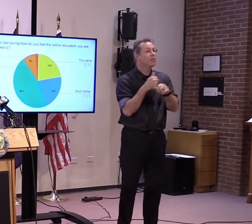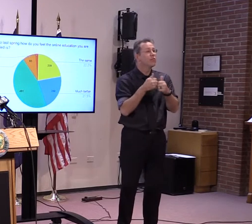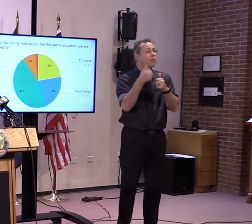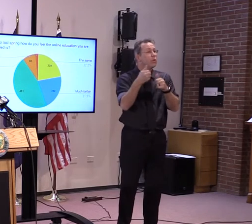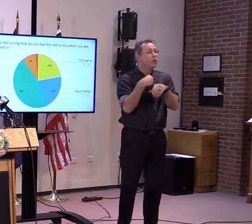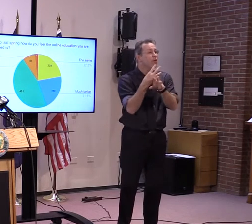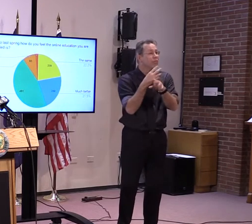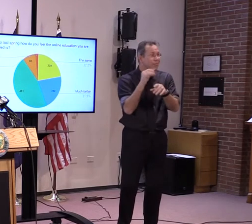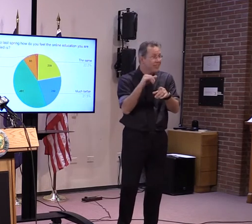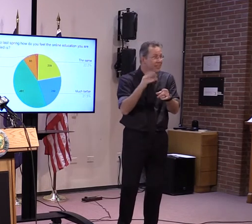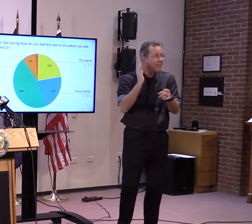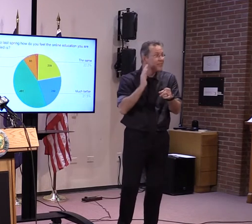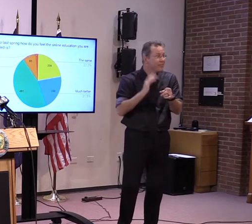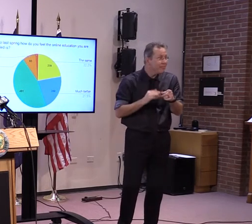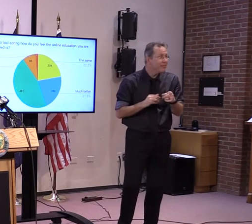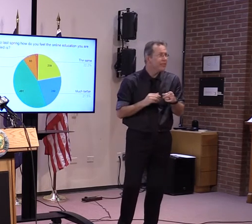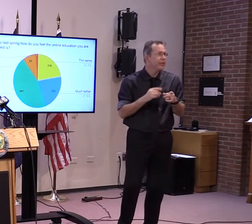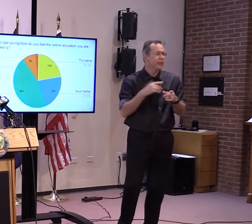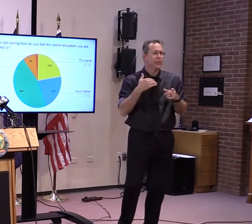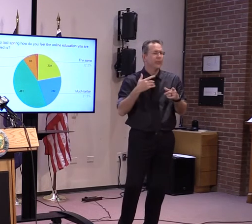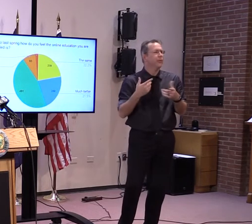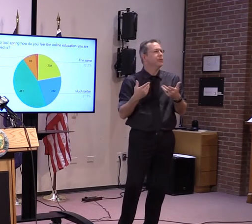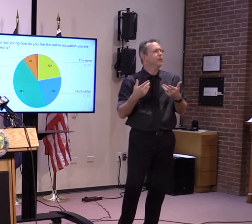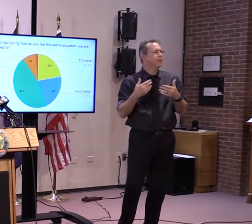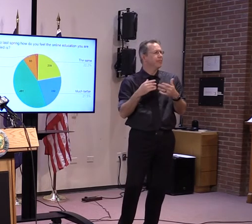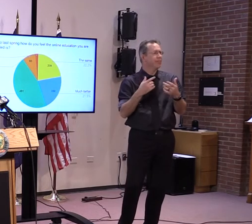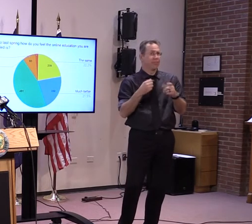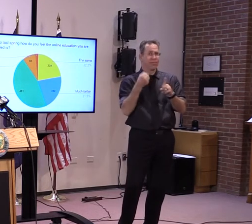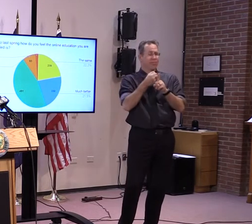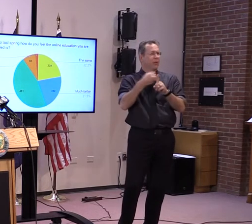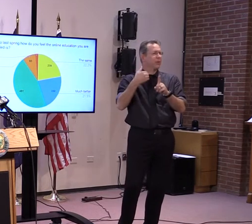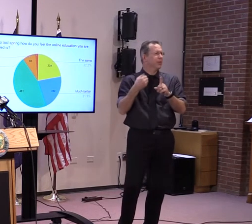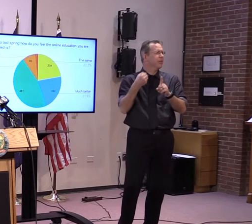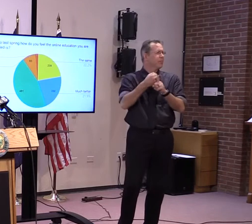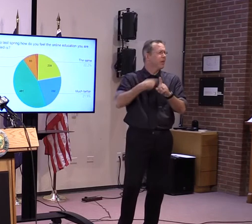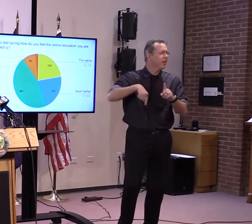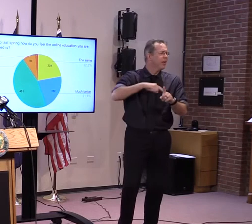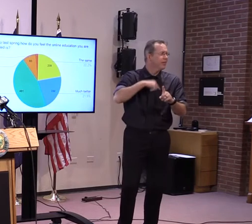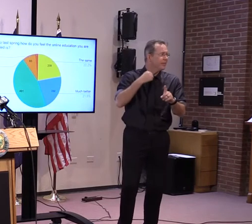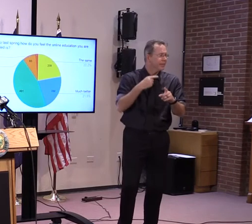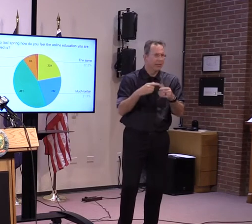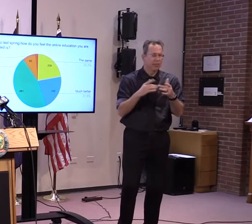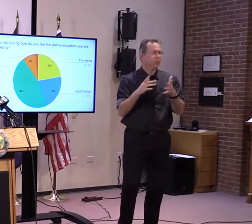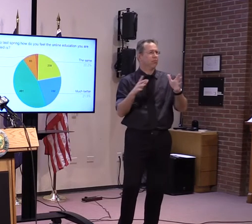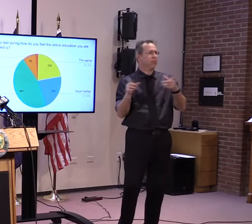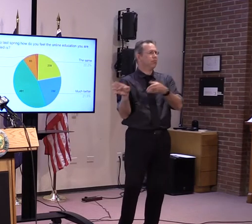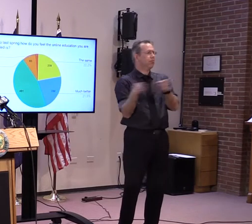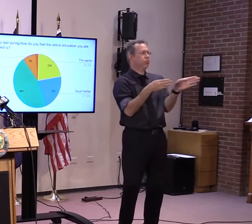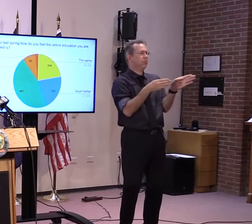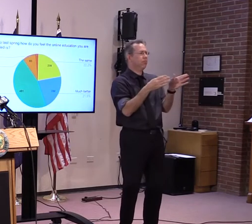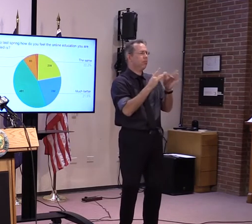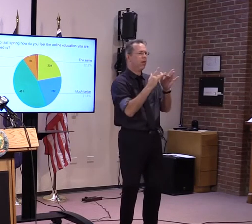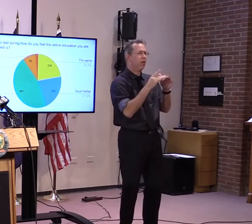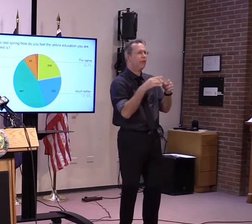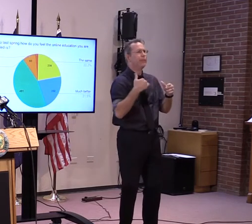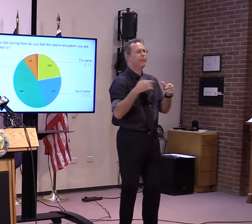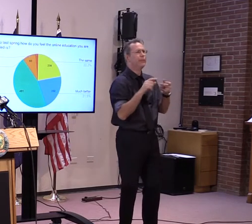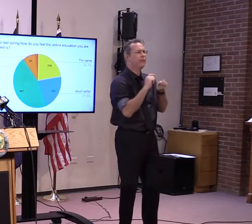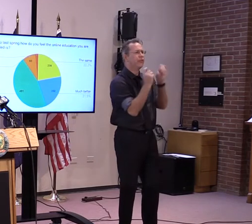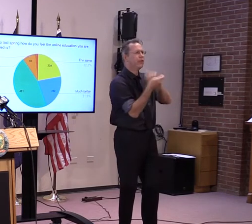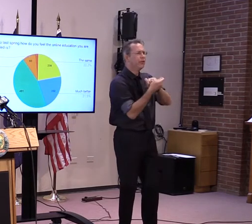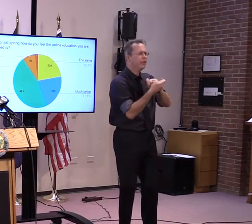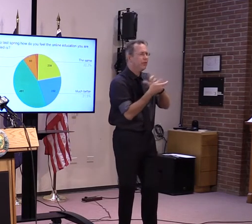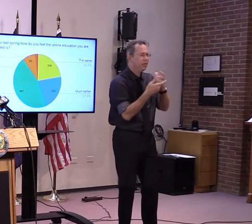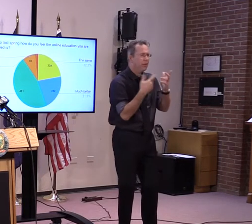of going online last spring. Was we were flying by the seat of our pants. Kids didn't know how to learn online, and teachers didn't know how to